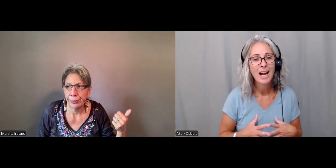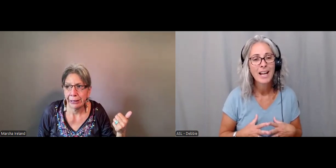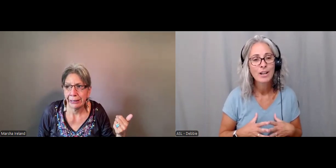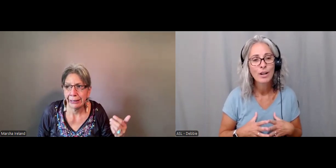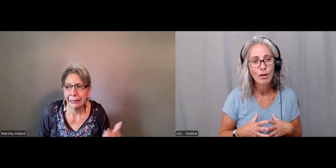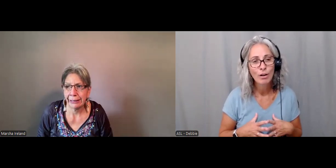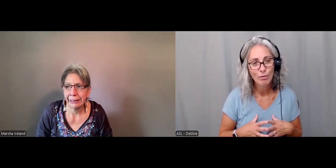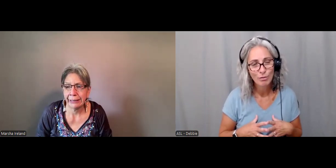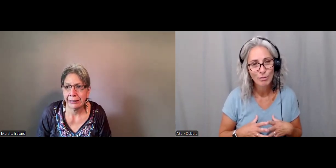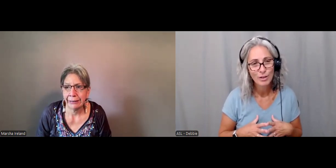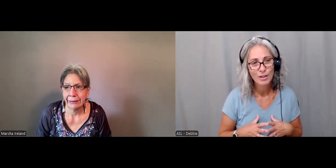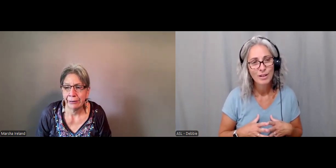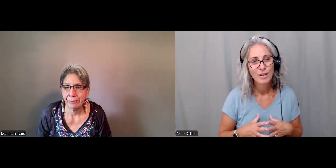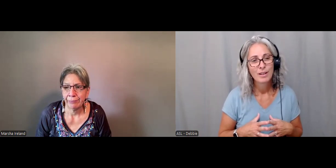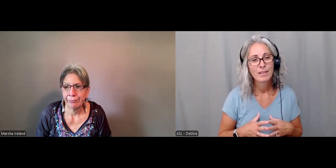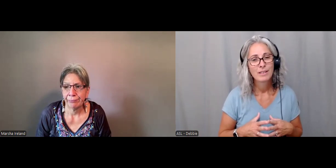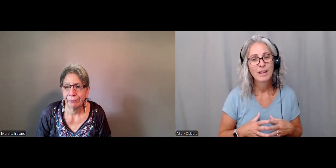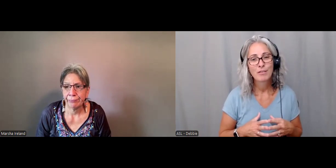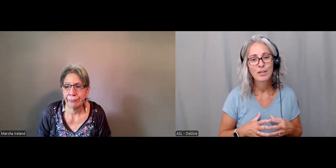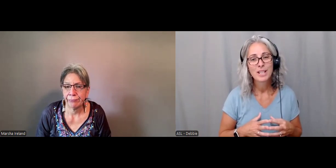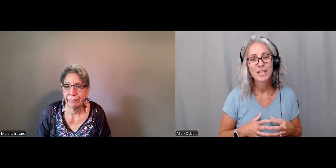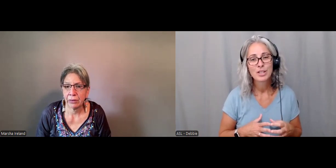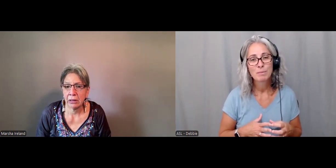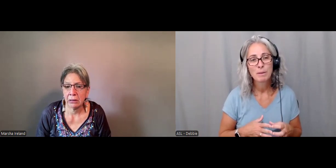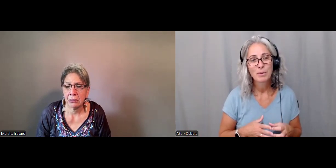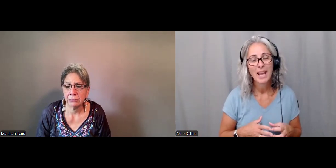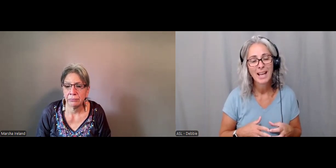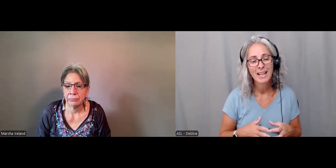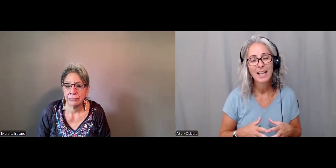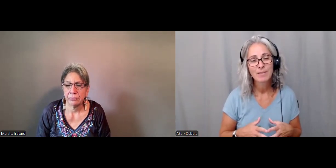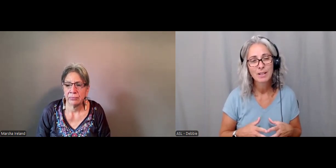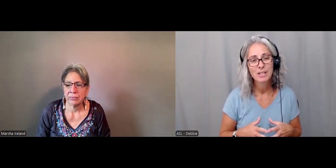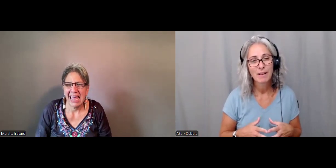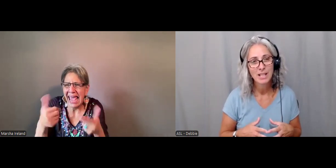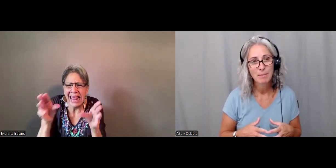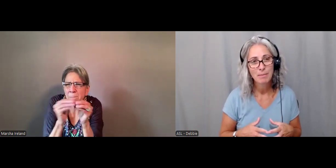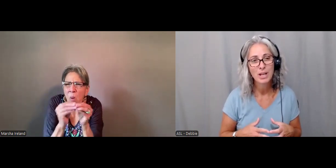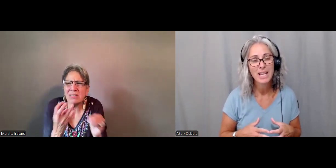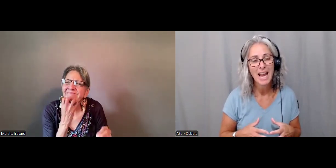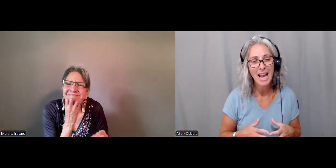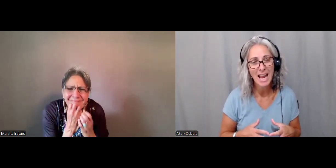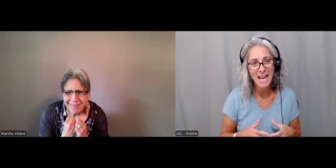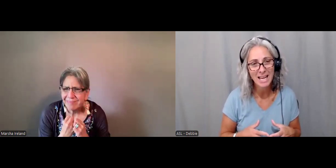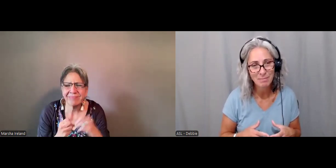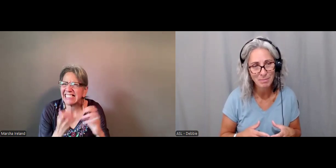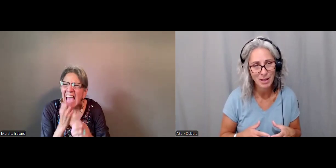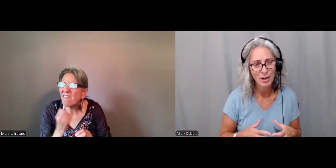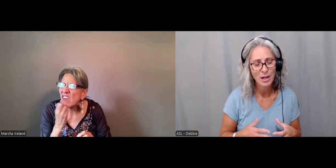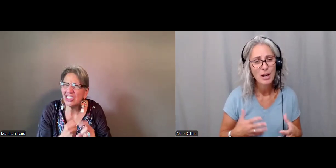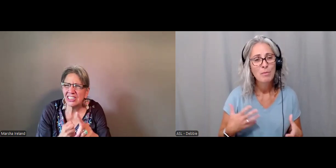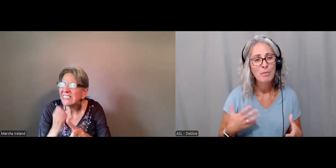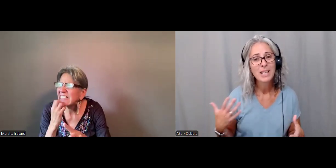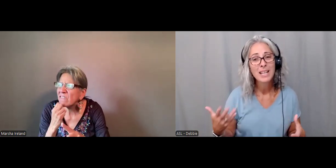And I know that First Nations people can lift themselves up. We can be